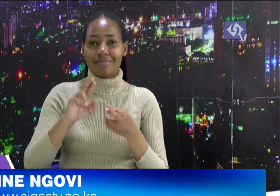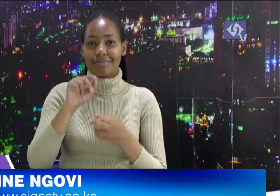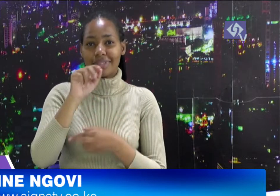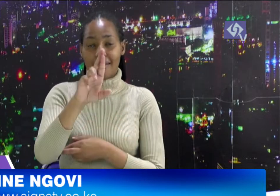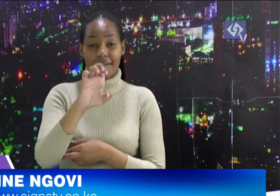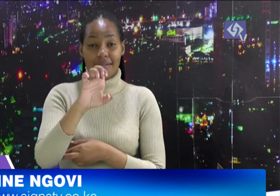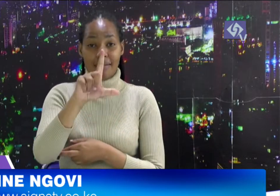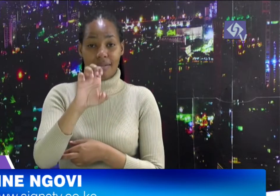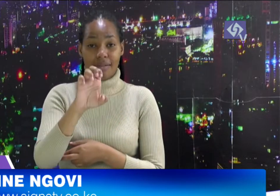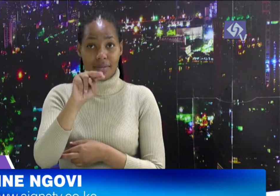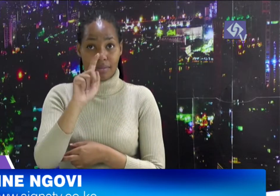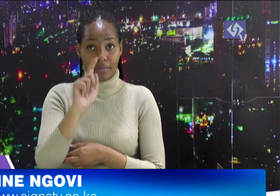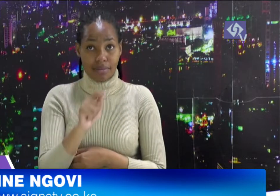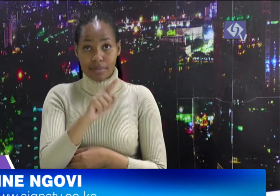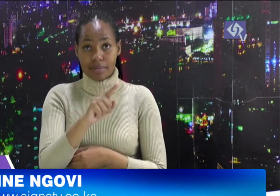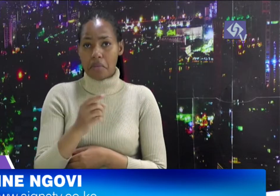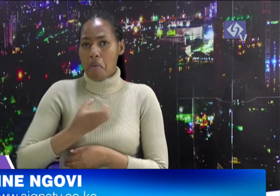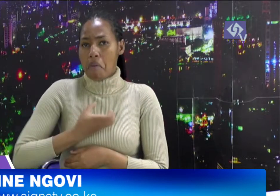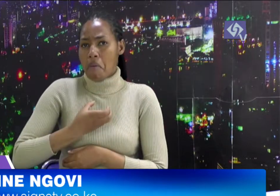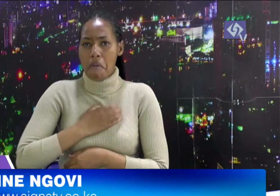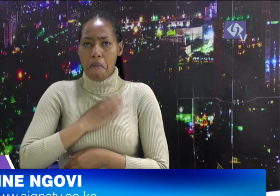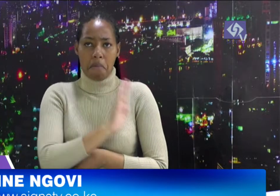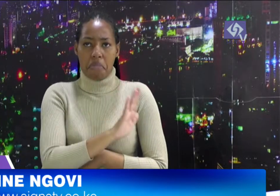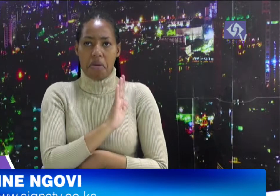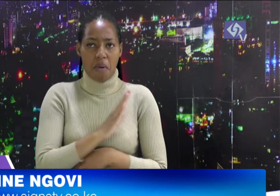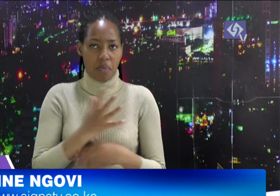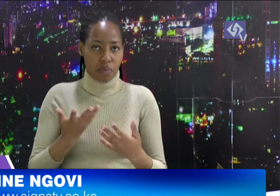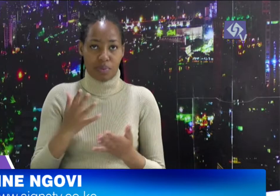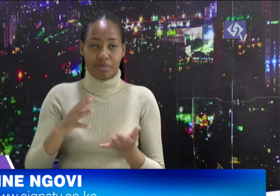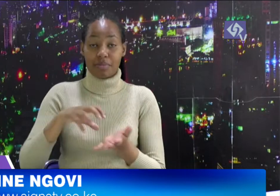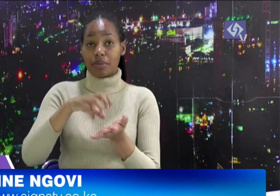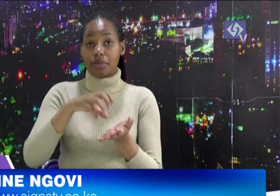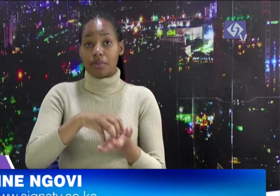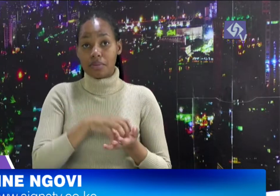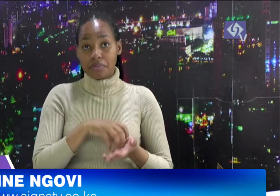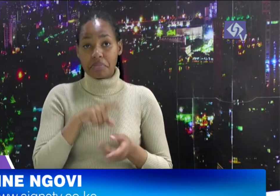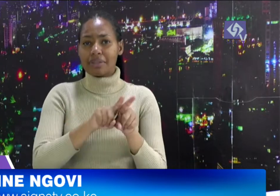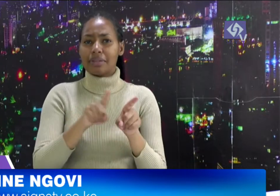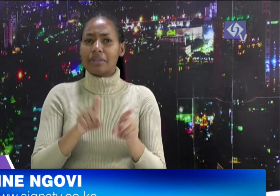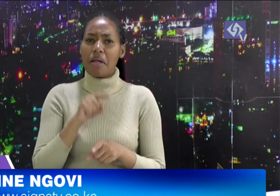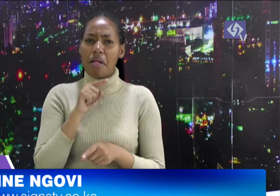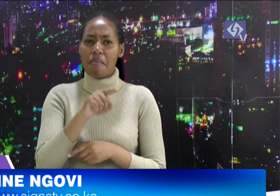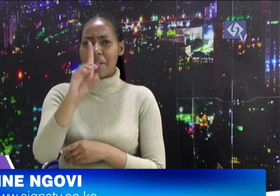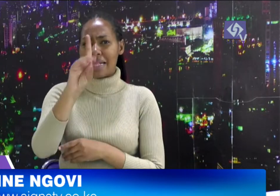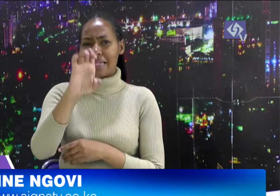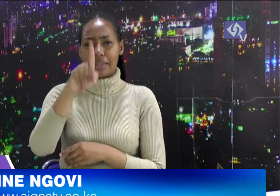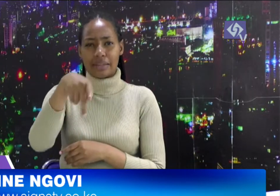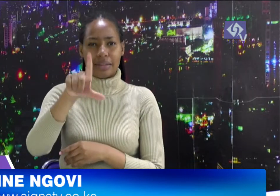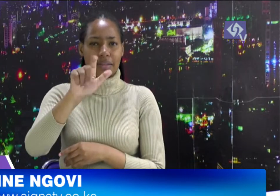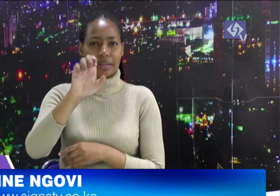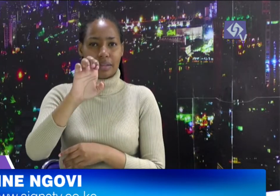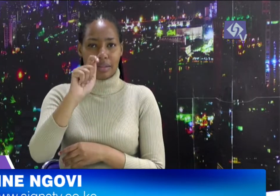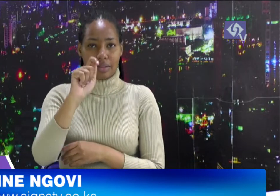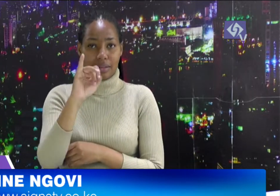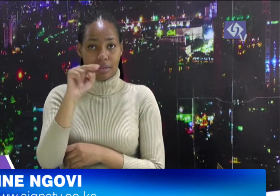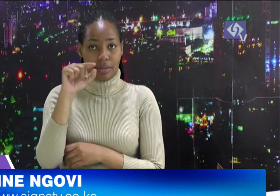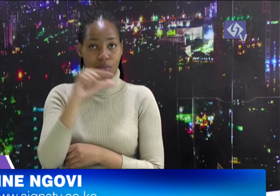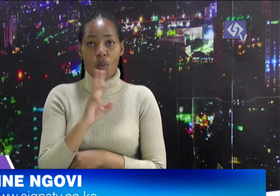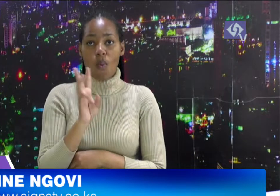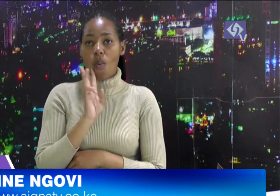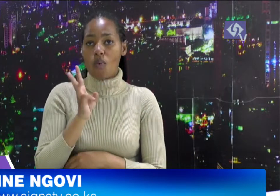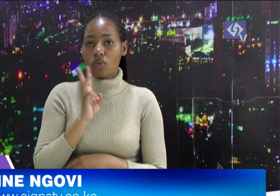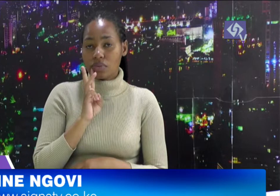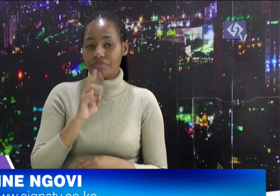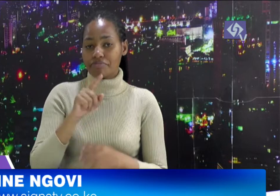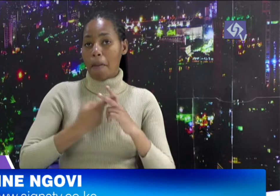Aengwa, who could not relent over his affirmation, stated that eucalyptus are also depleting water sources.